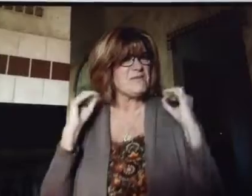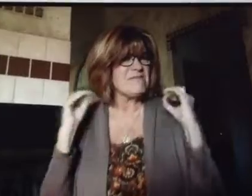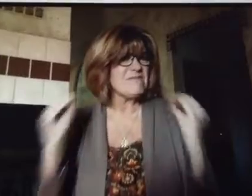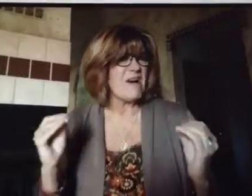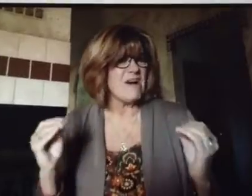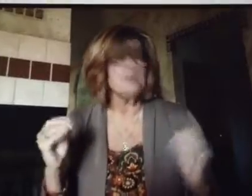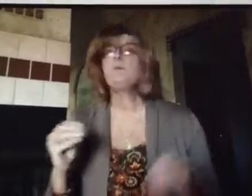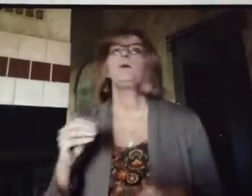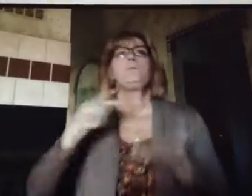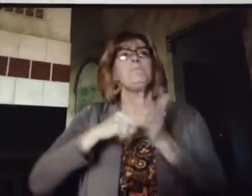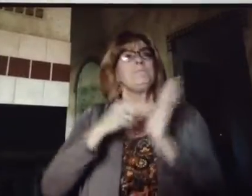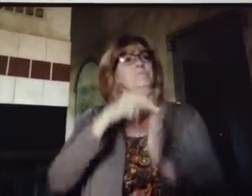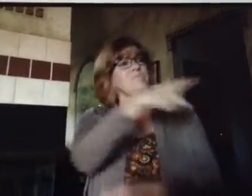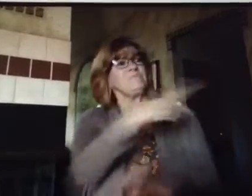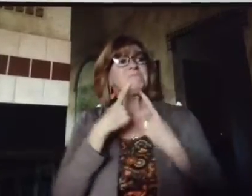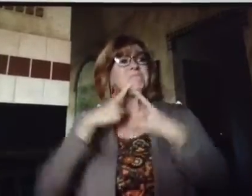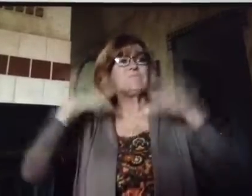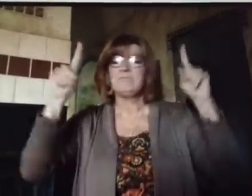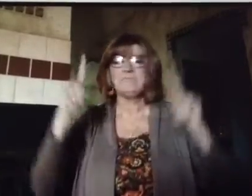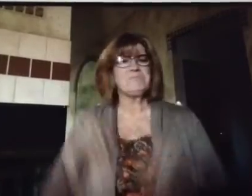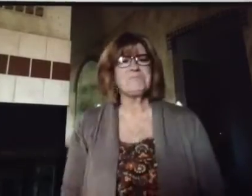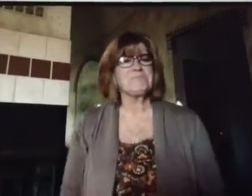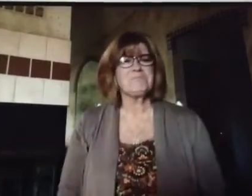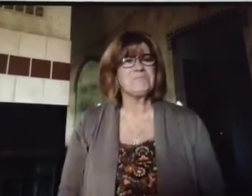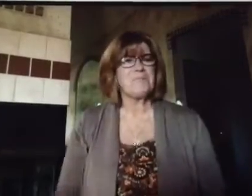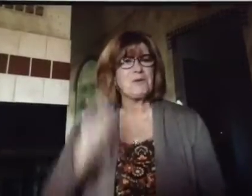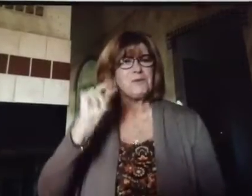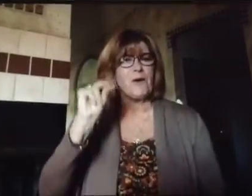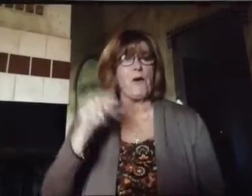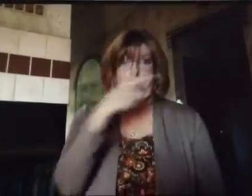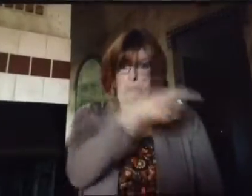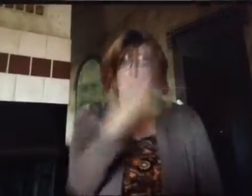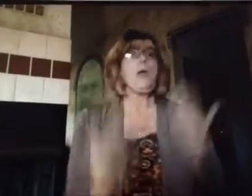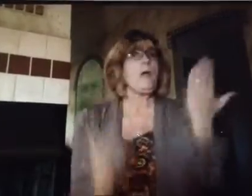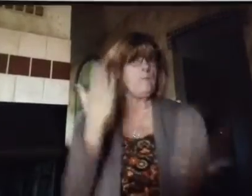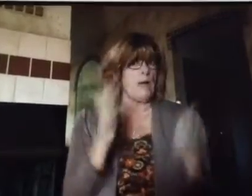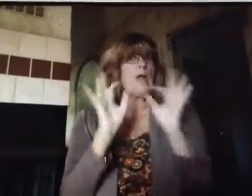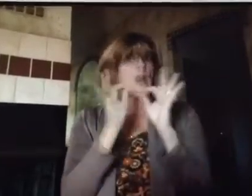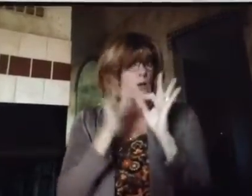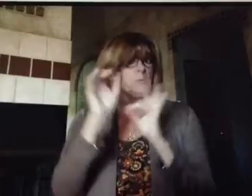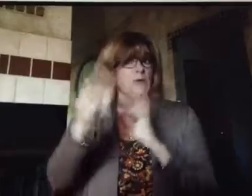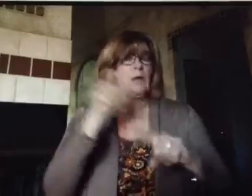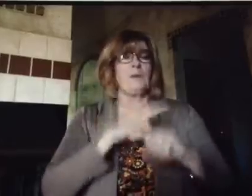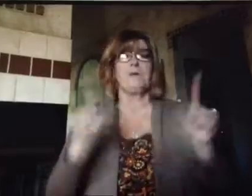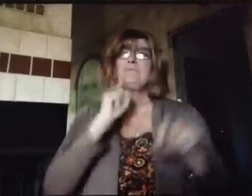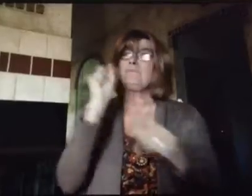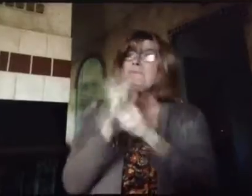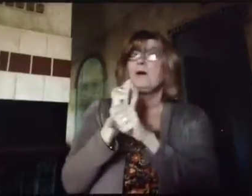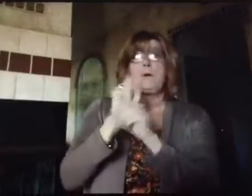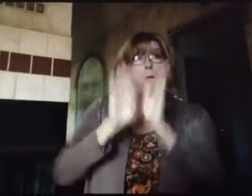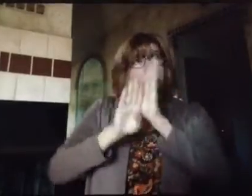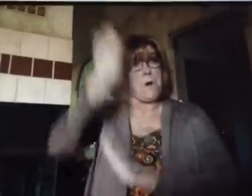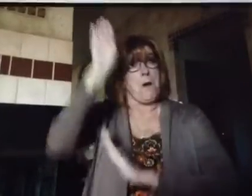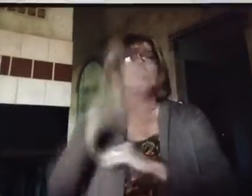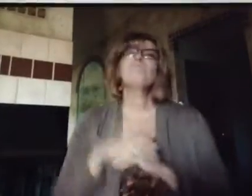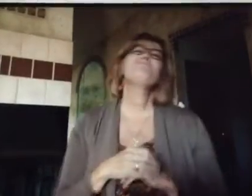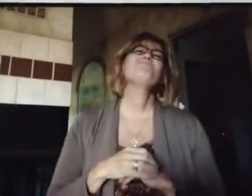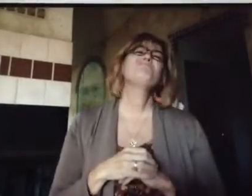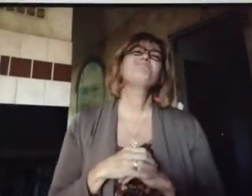motivated. They don't have that desire to do that. And maybe they will interpret, but will